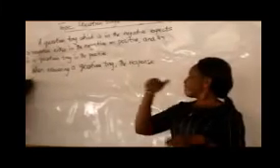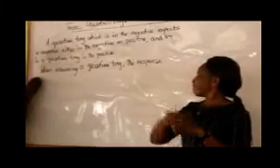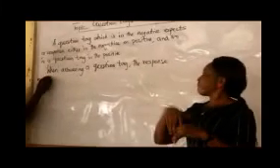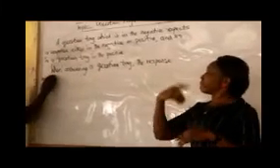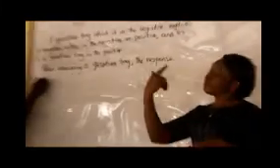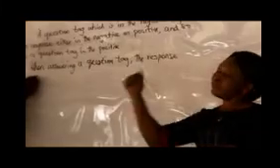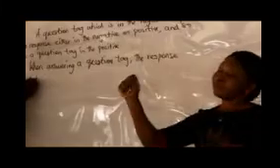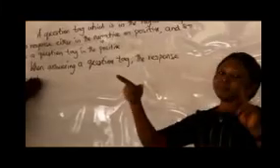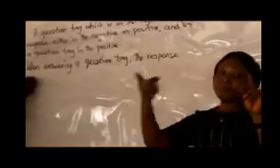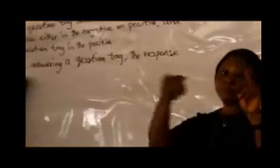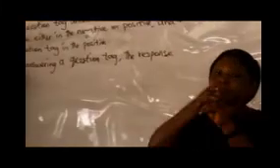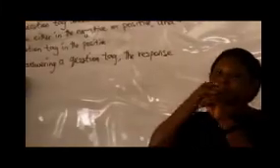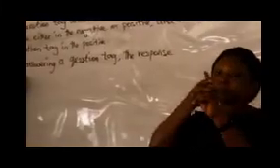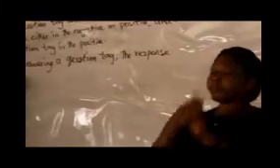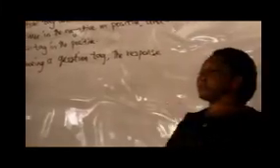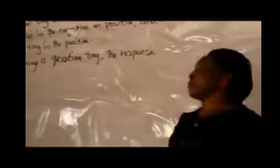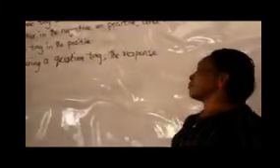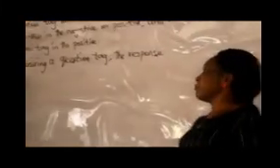must be